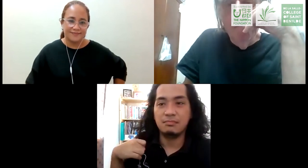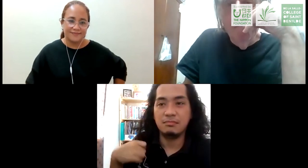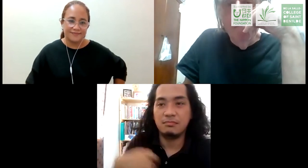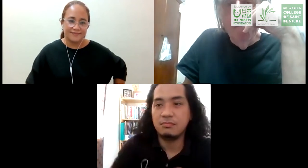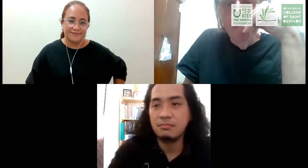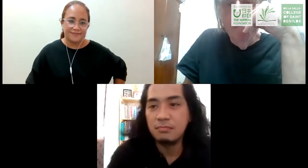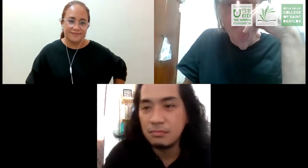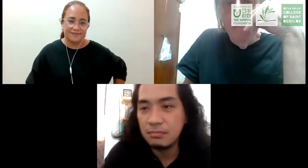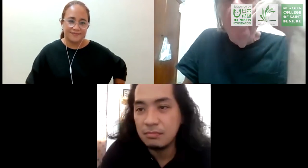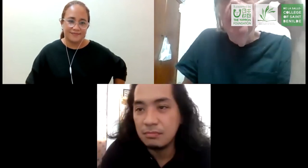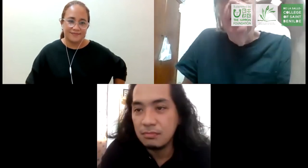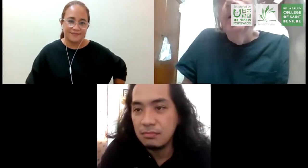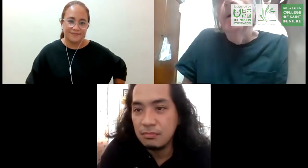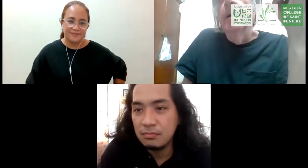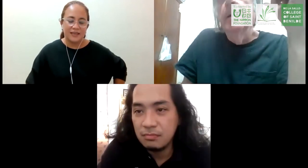right?